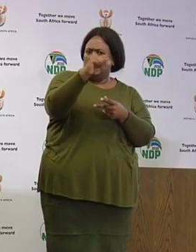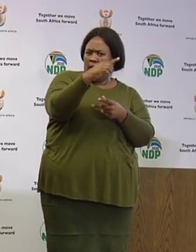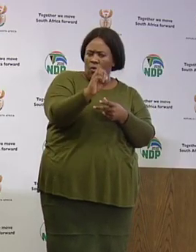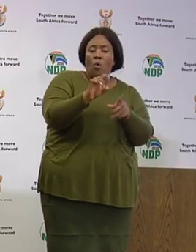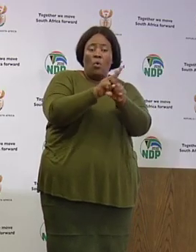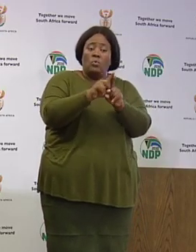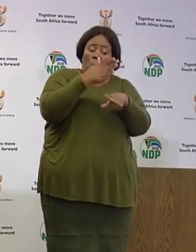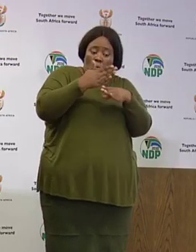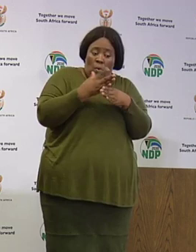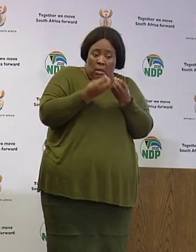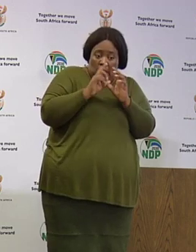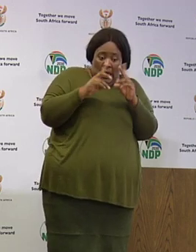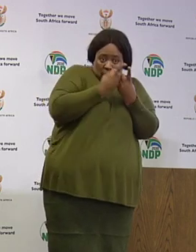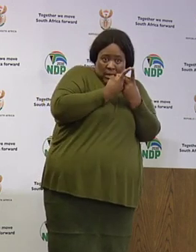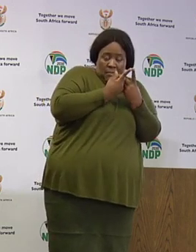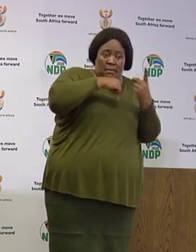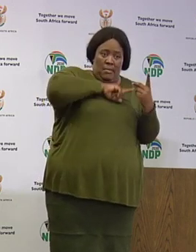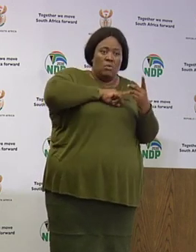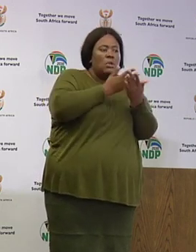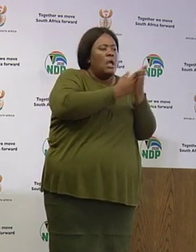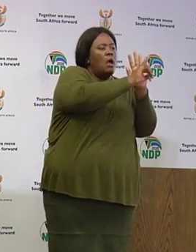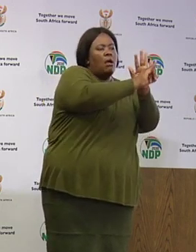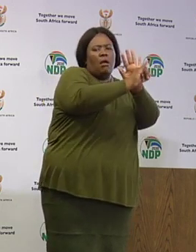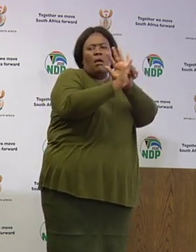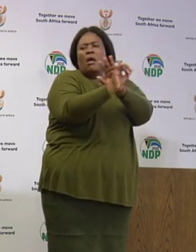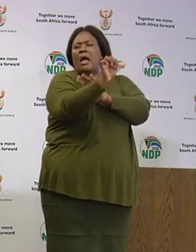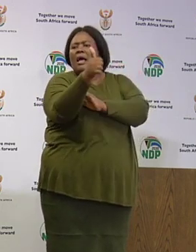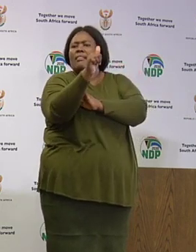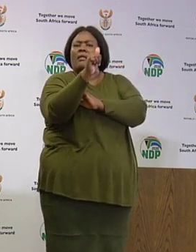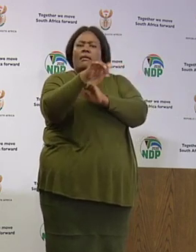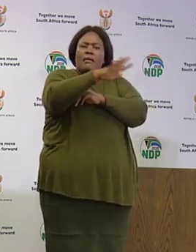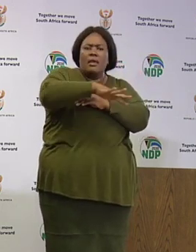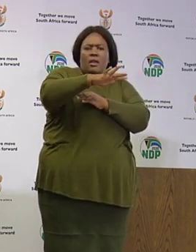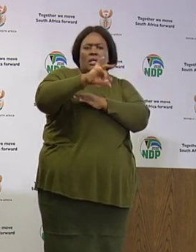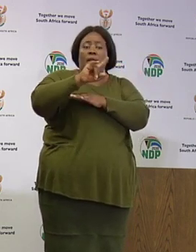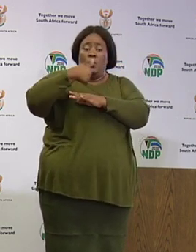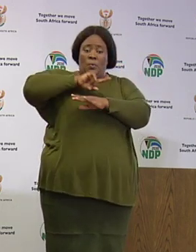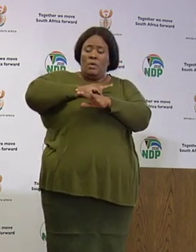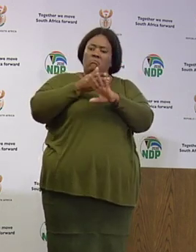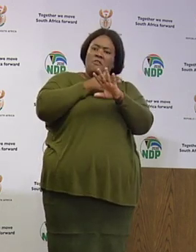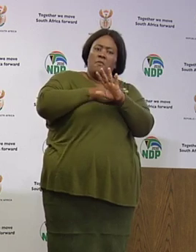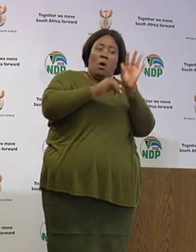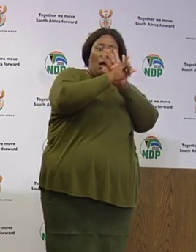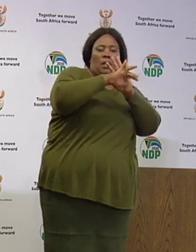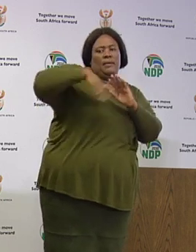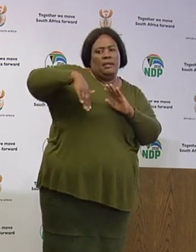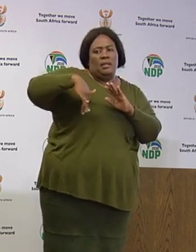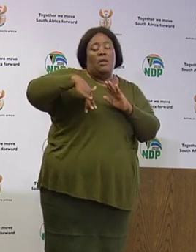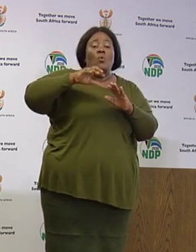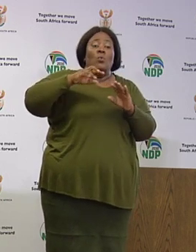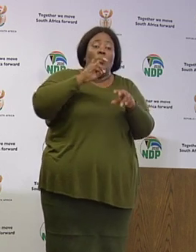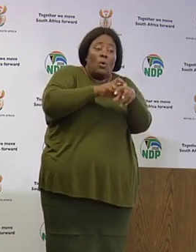to identify other areas other than those that we identified the last time, which are urgently in need of